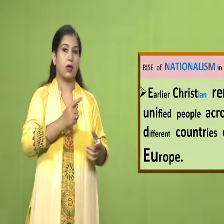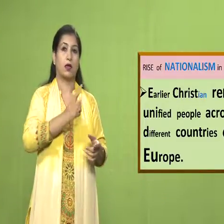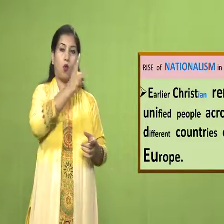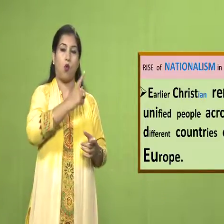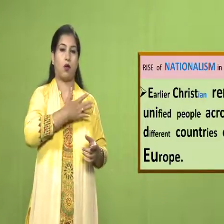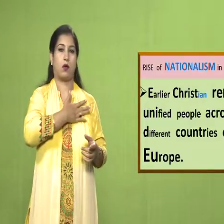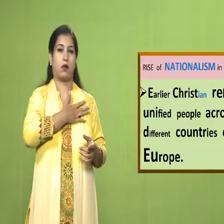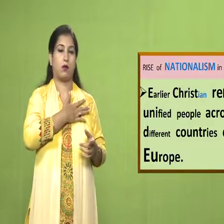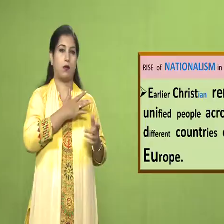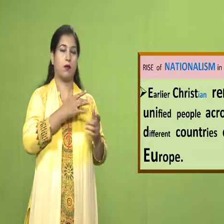followed Christianity.